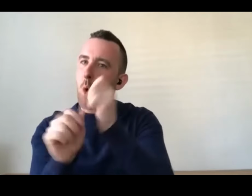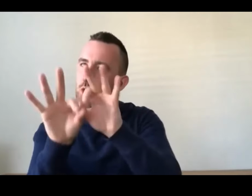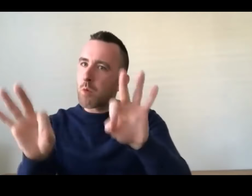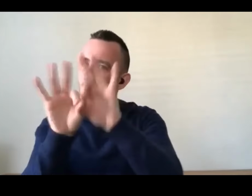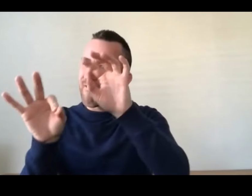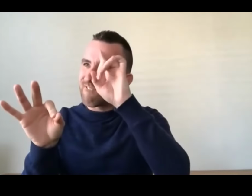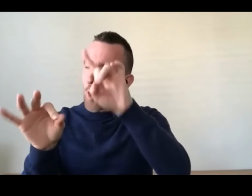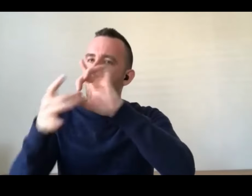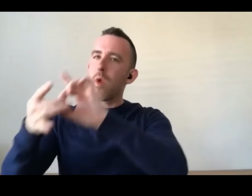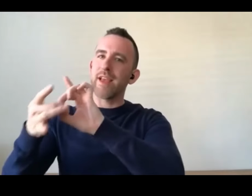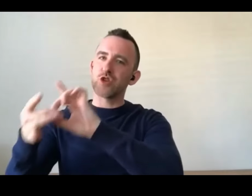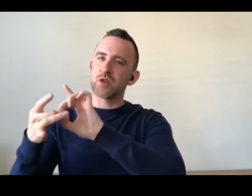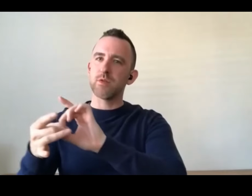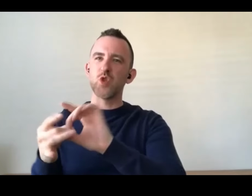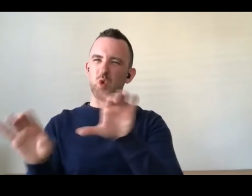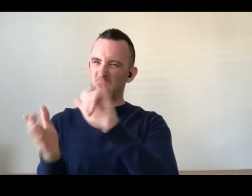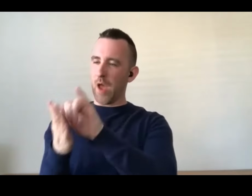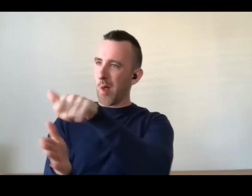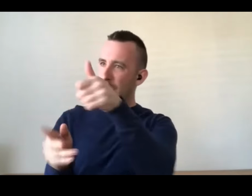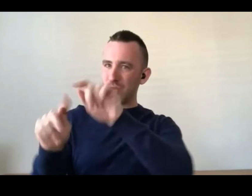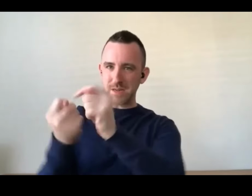So let's do that with our teams, shall we?